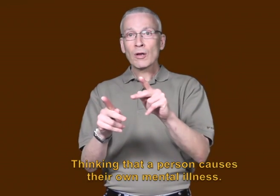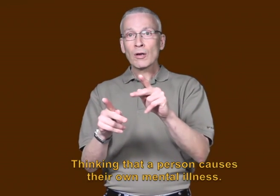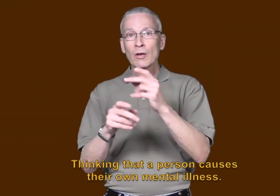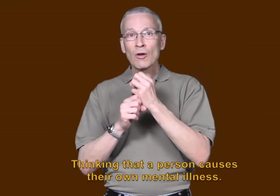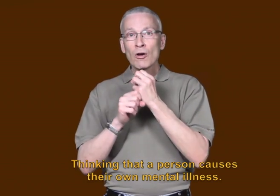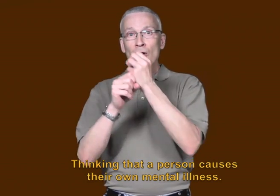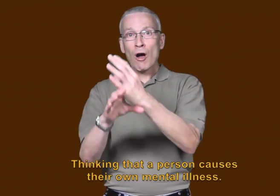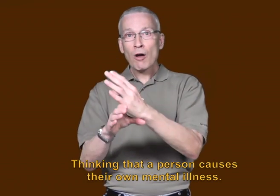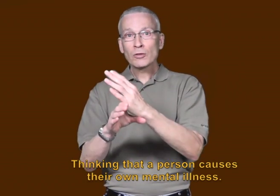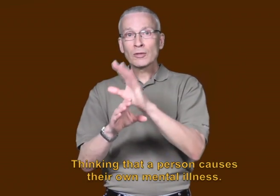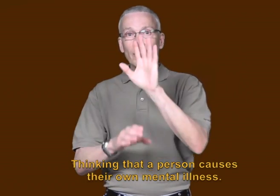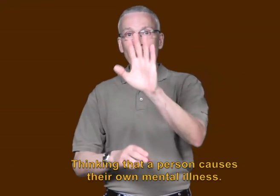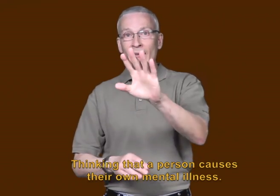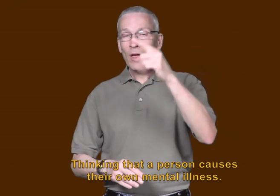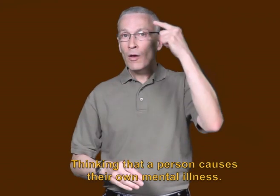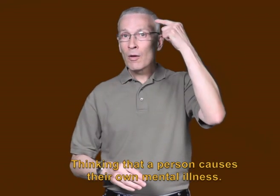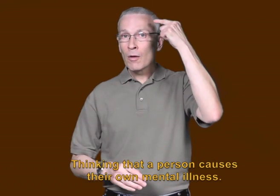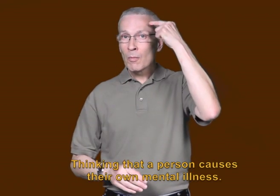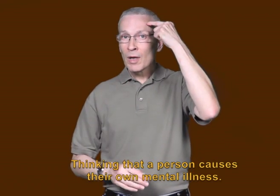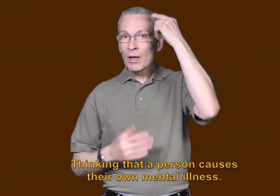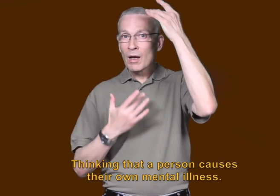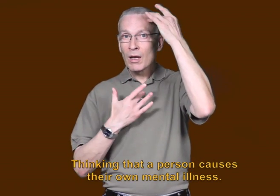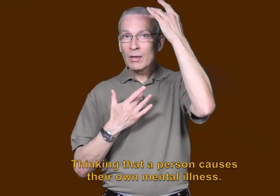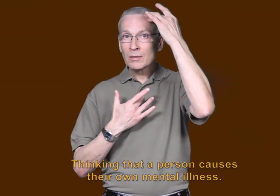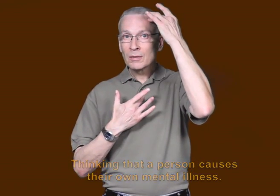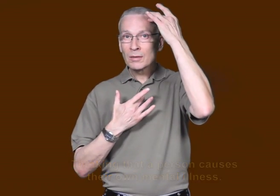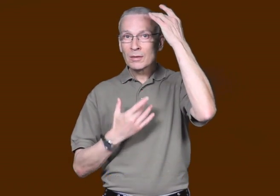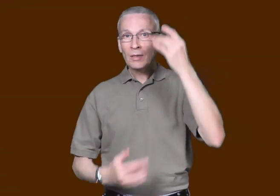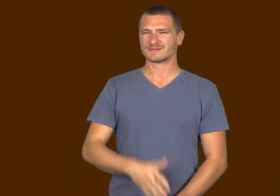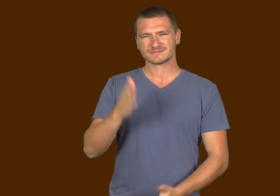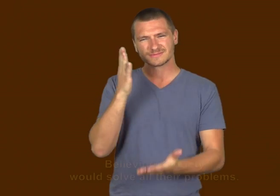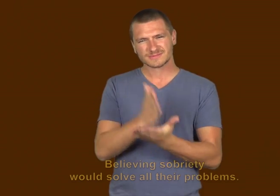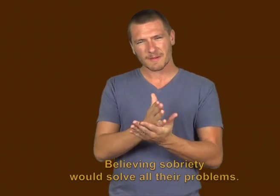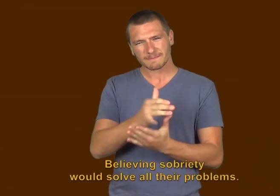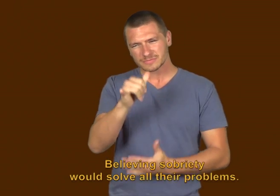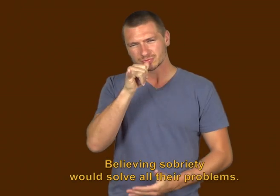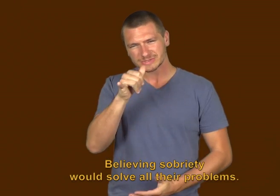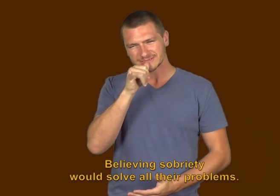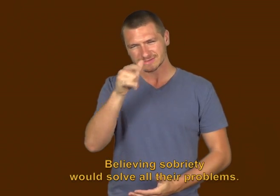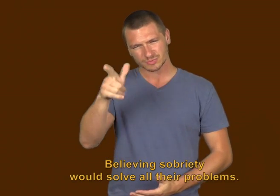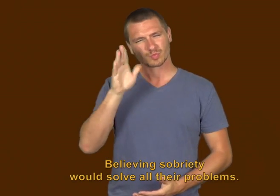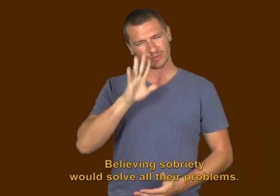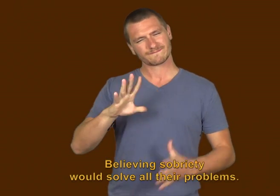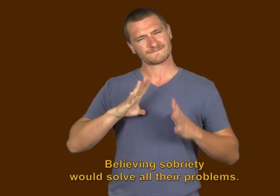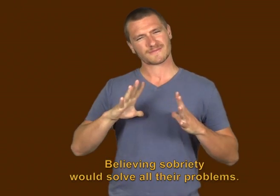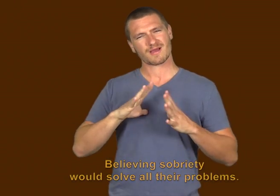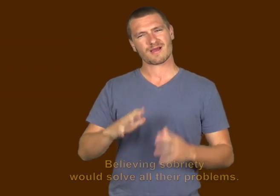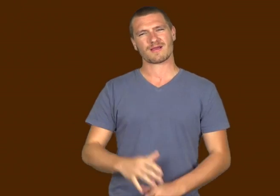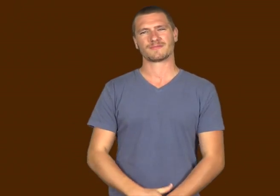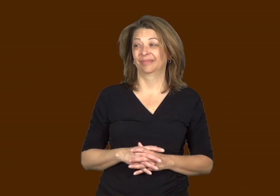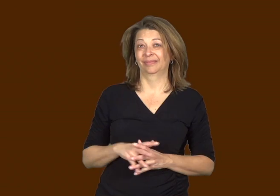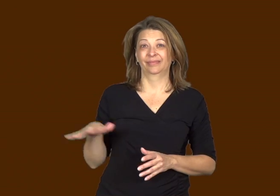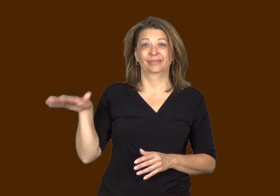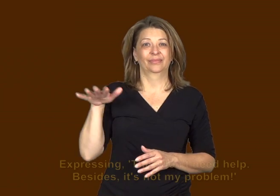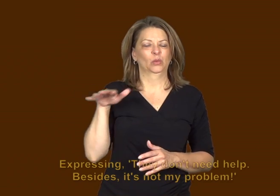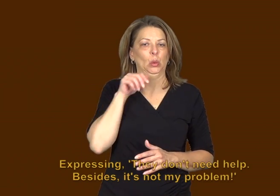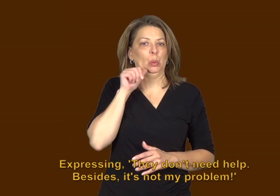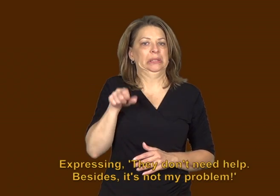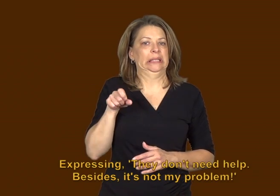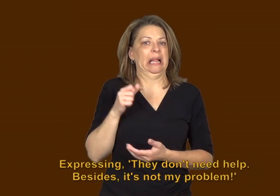a person causes their own mental illness. Believing sobriety would solve all their problems.